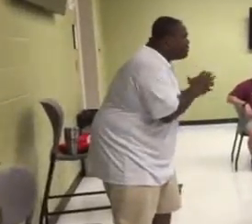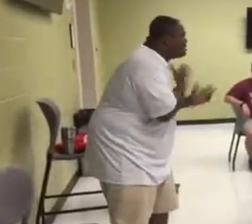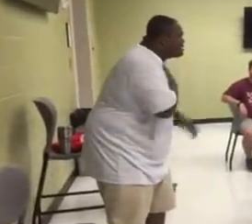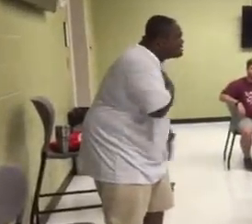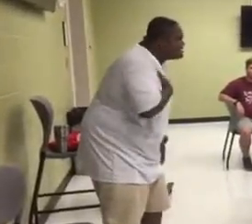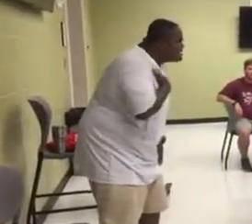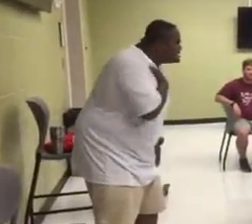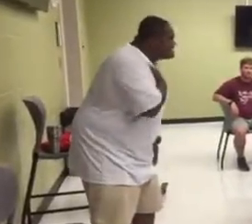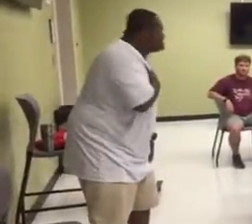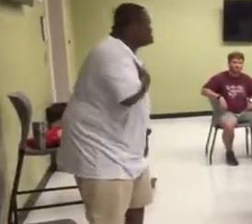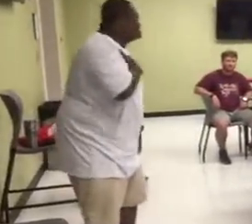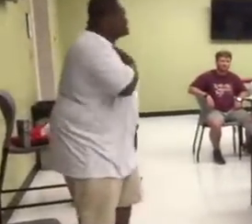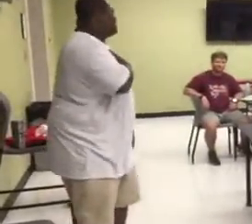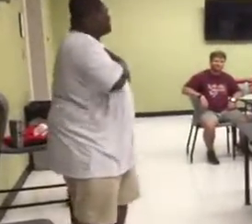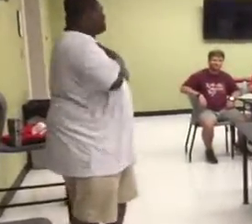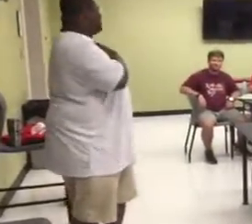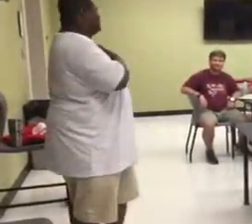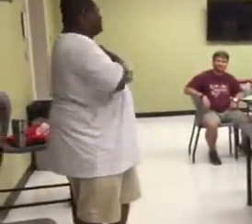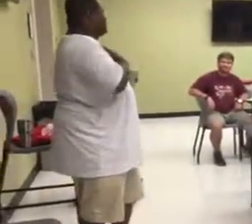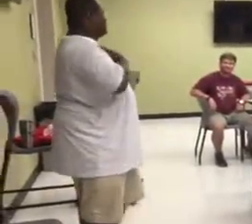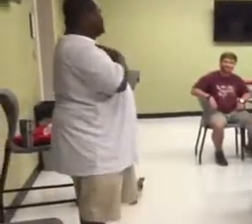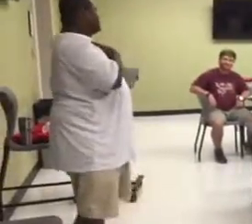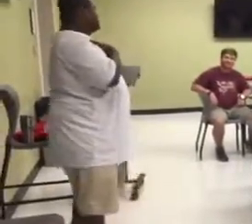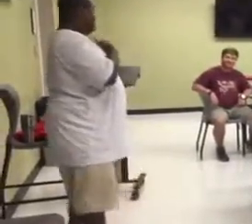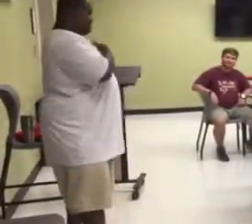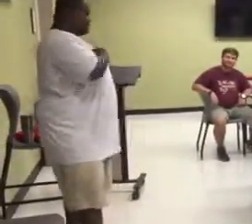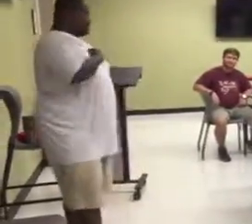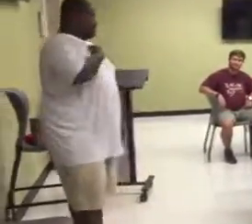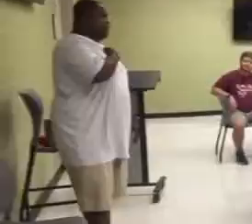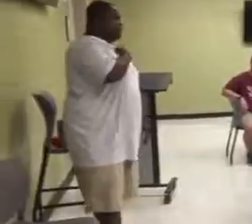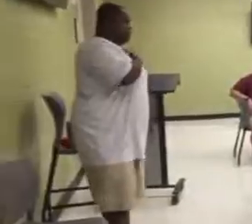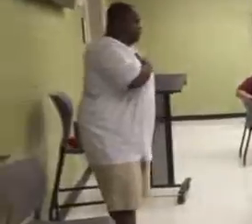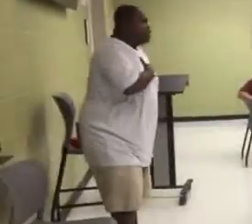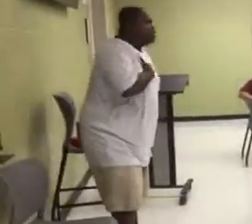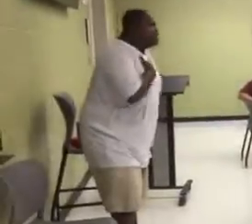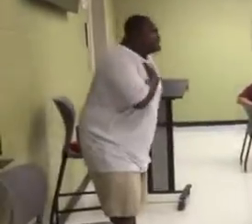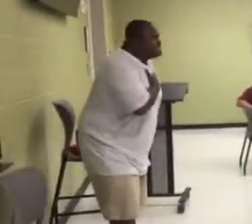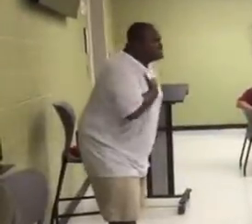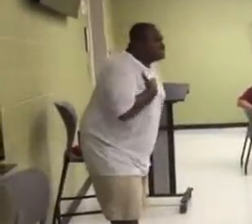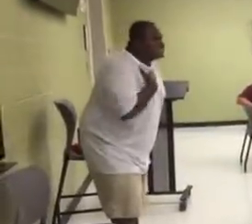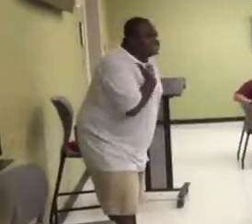My mistake. Please. Please. Please. Please. Please. Please. Please. Please. Please. Please. Please. Please. Please. Please. Please. Please. Please. Please. Please. Please. Please. Please. Please. Please. Please. Please. Please. Please. Please. Please. Please. Please.